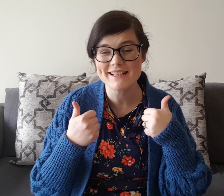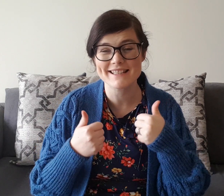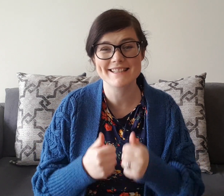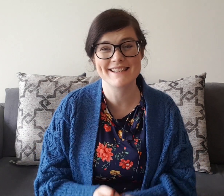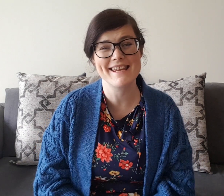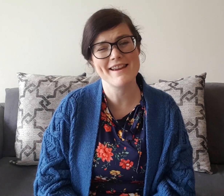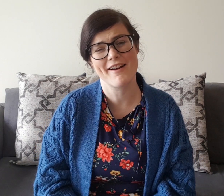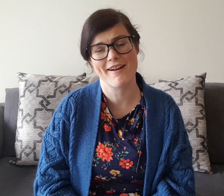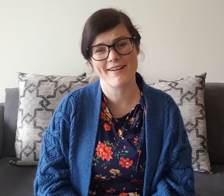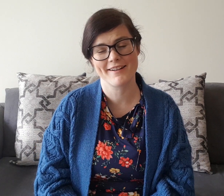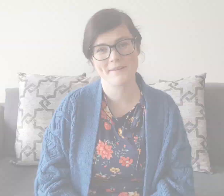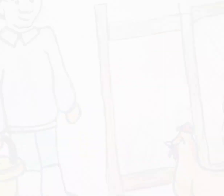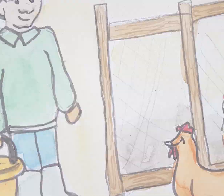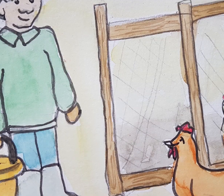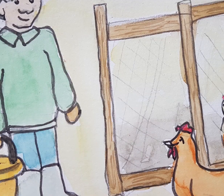to see her.